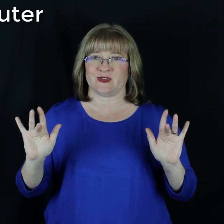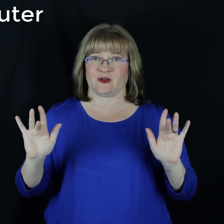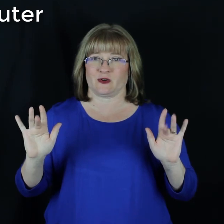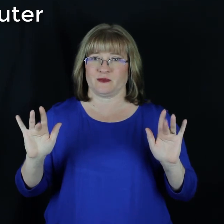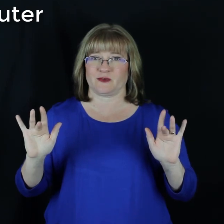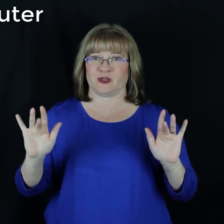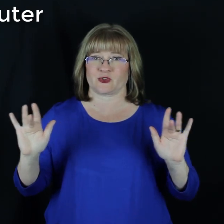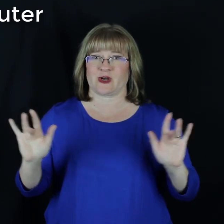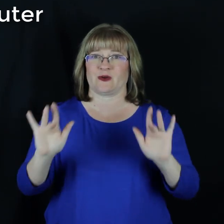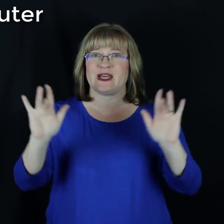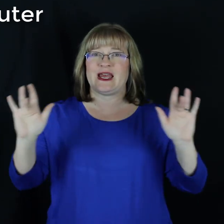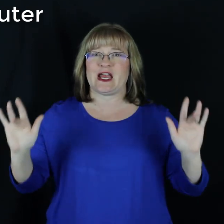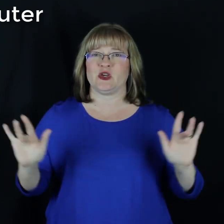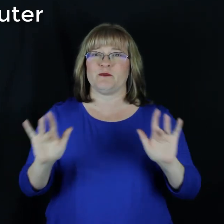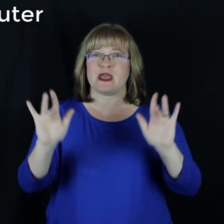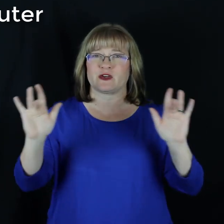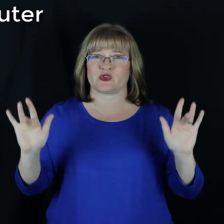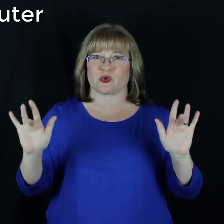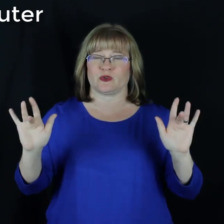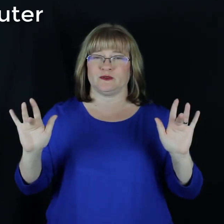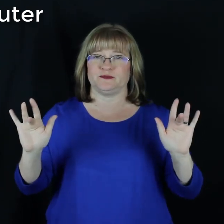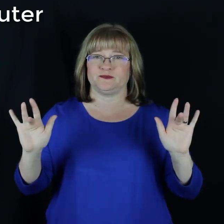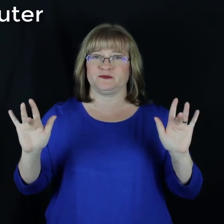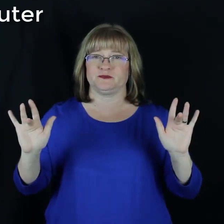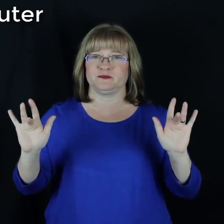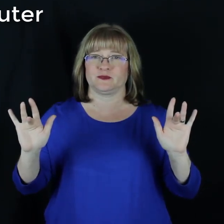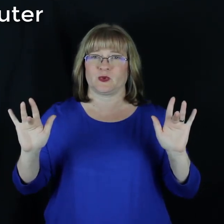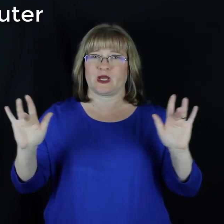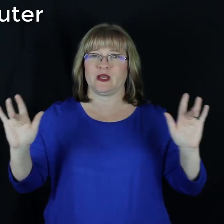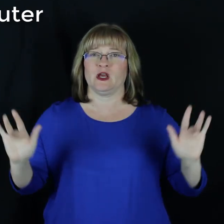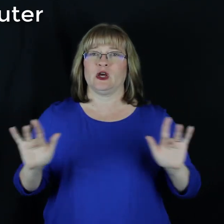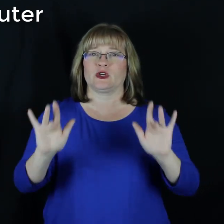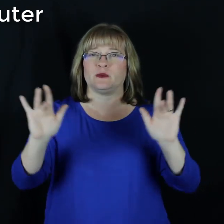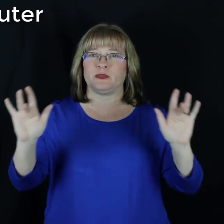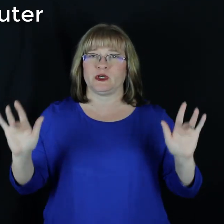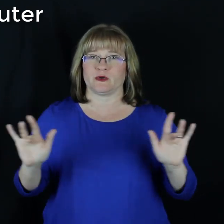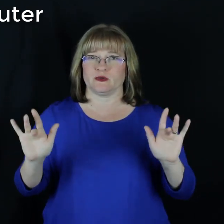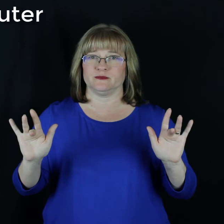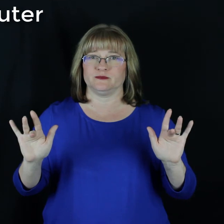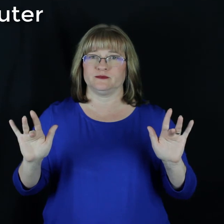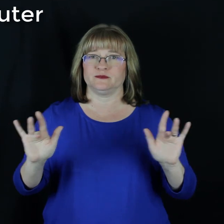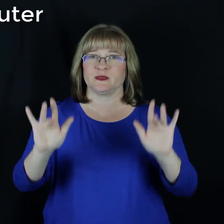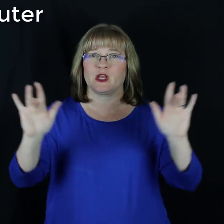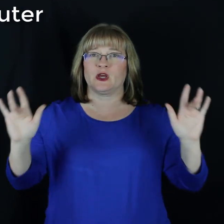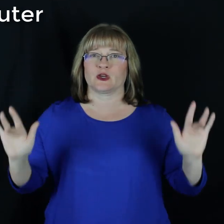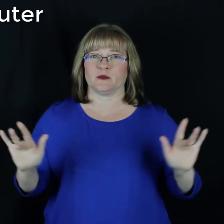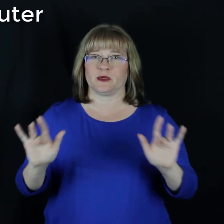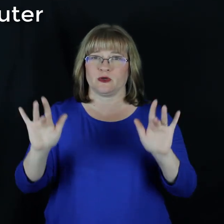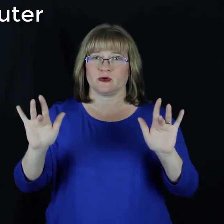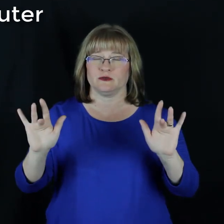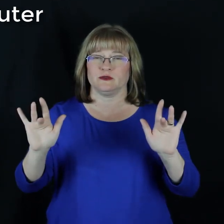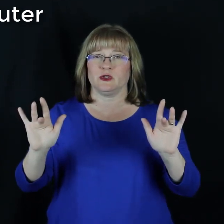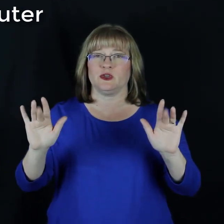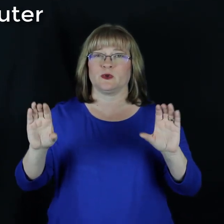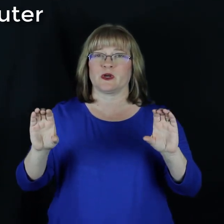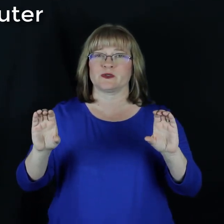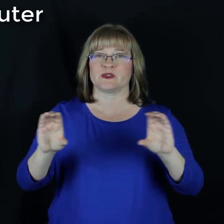finger or middle fingers are out, and you make a circle. Okay? Computer. Computer. You will also see it